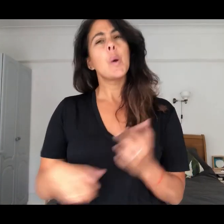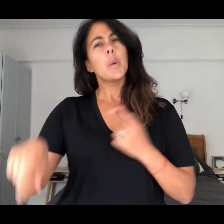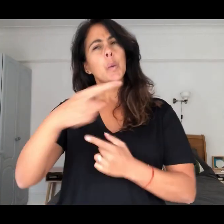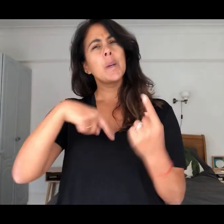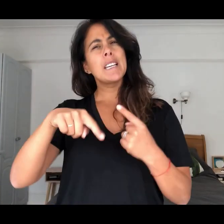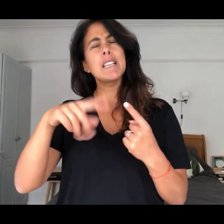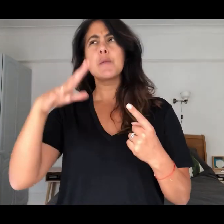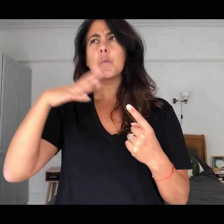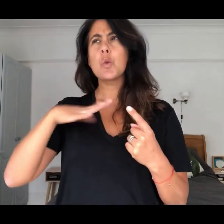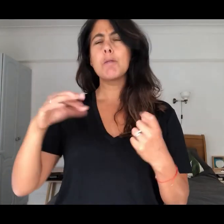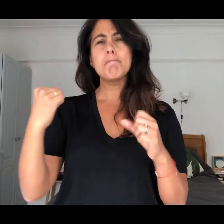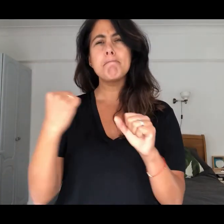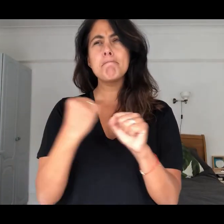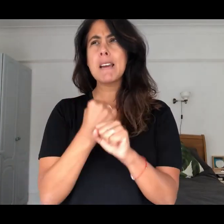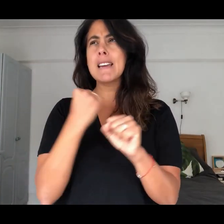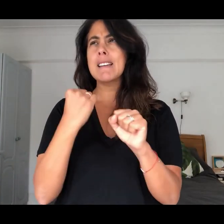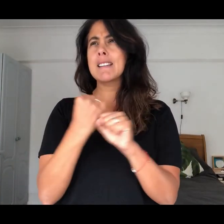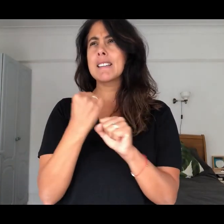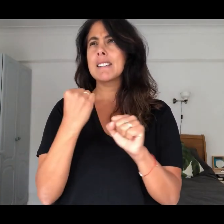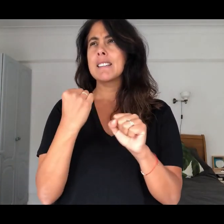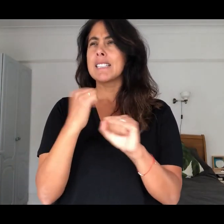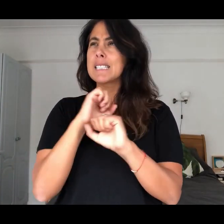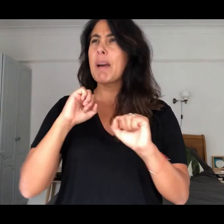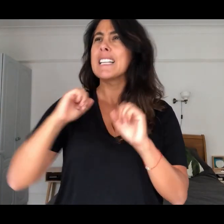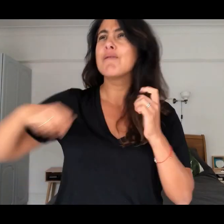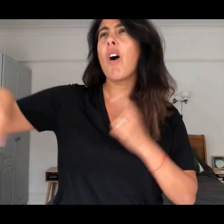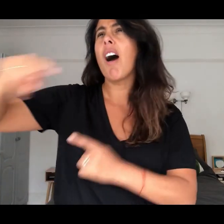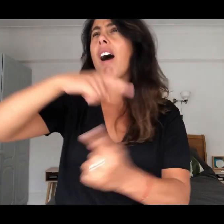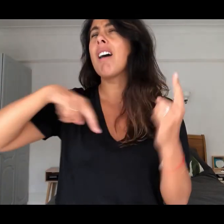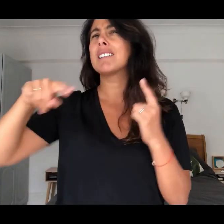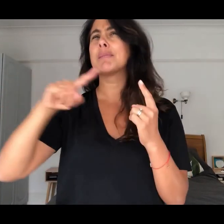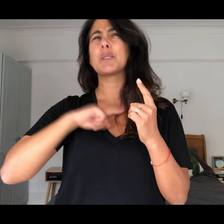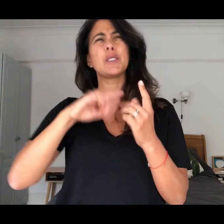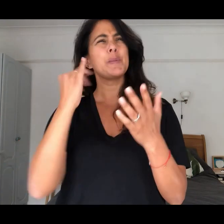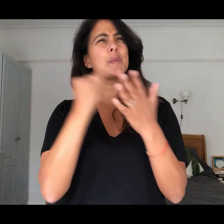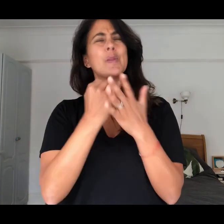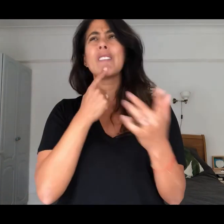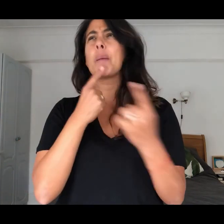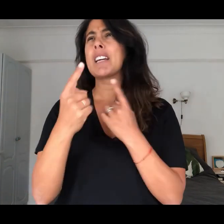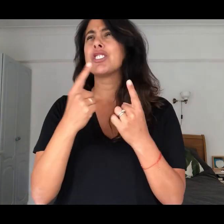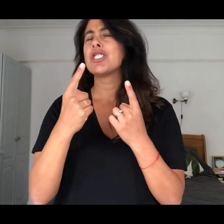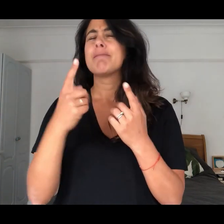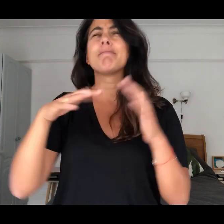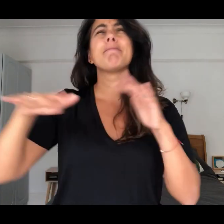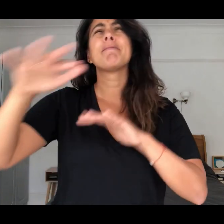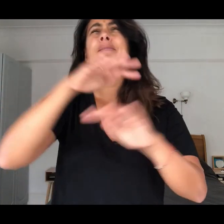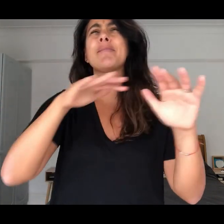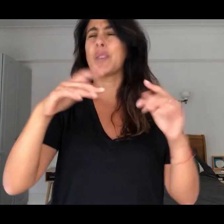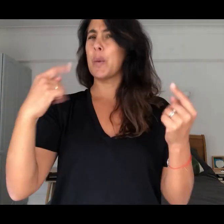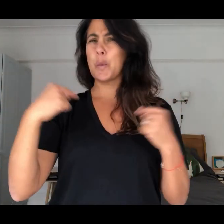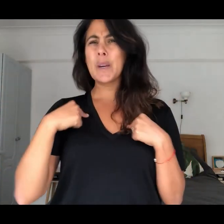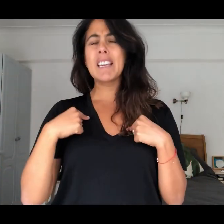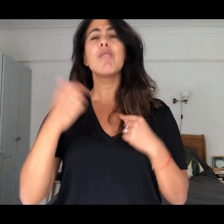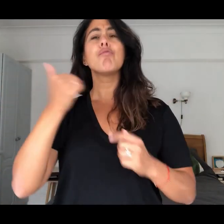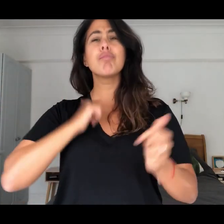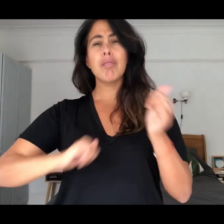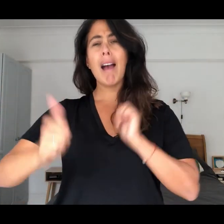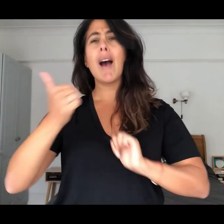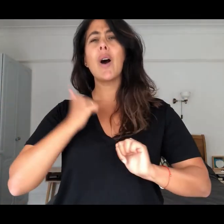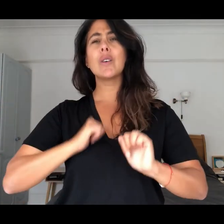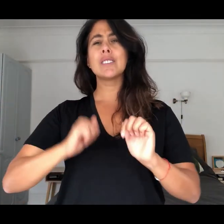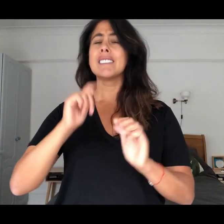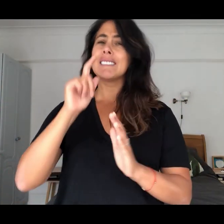We just wanted to make some space in the noise and misinformation to say that we are proud to